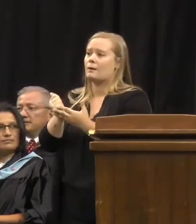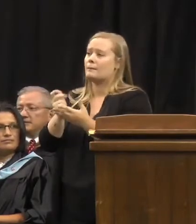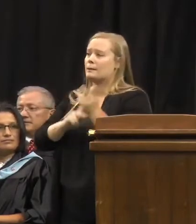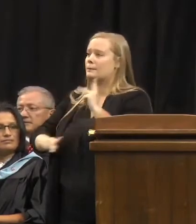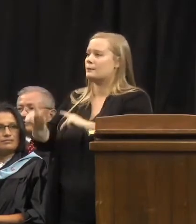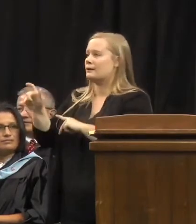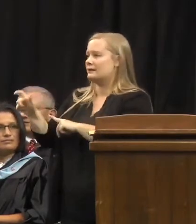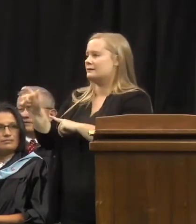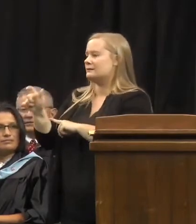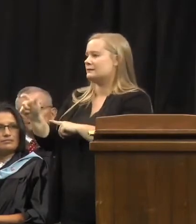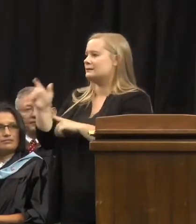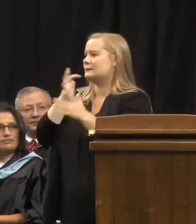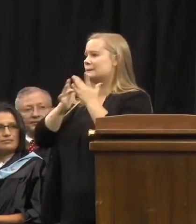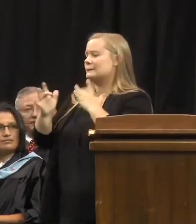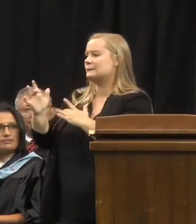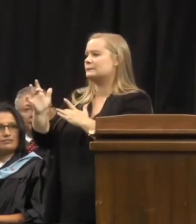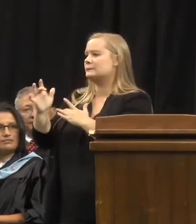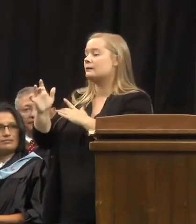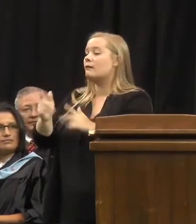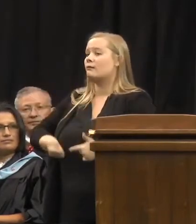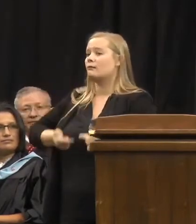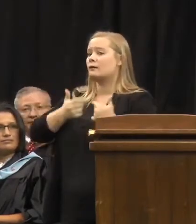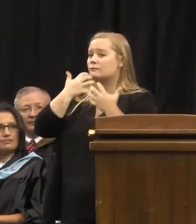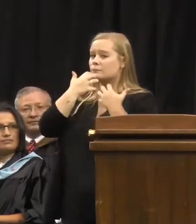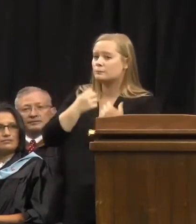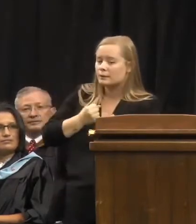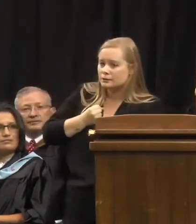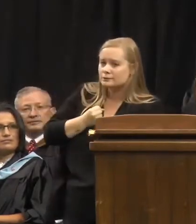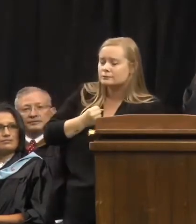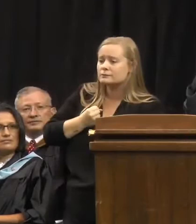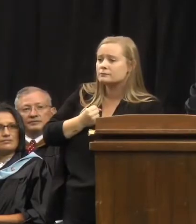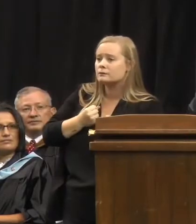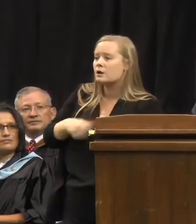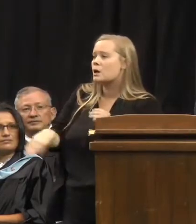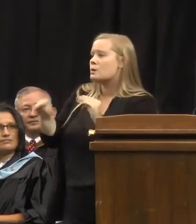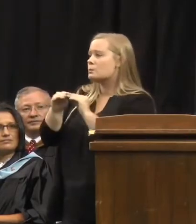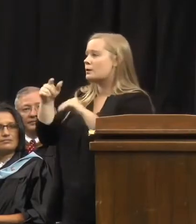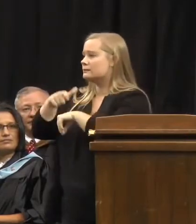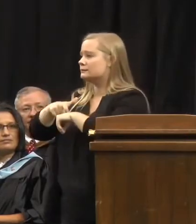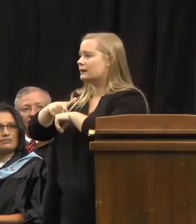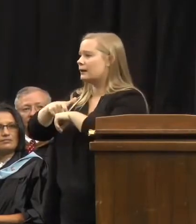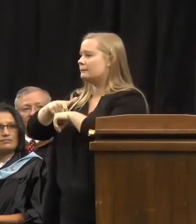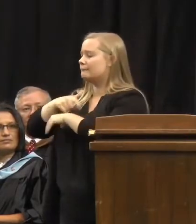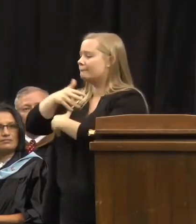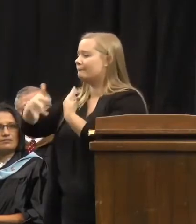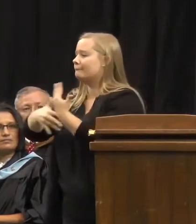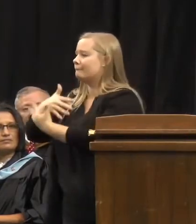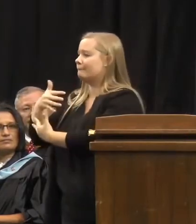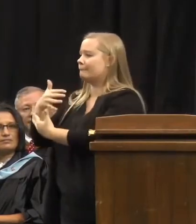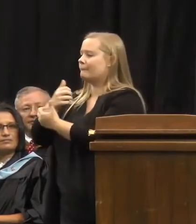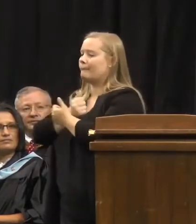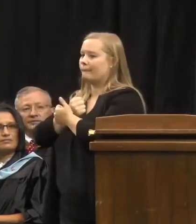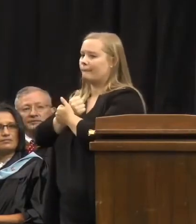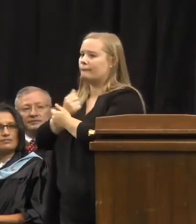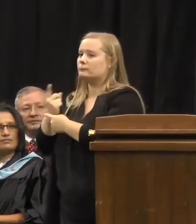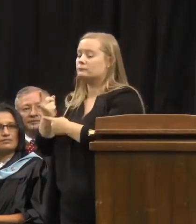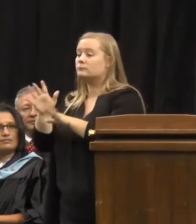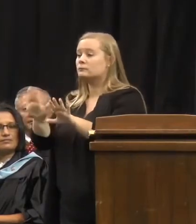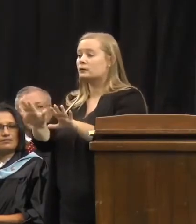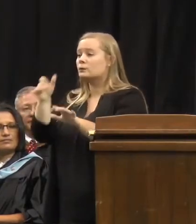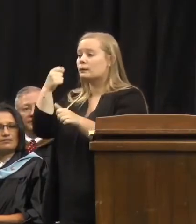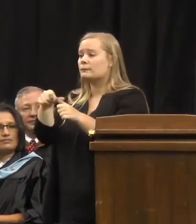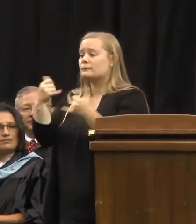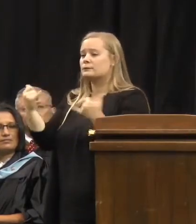need. We've learned life is precious. We've learned to spend more time with those we love. What do I hope you remember